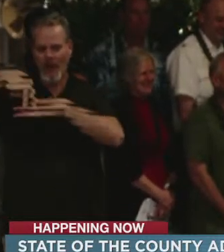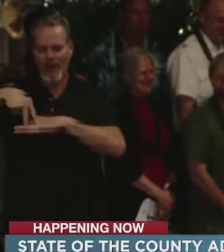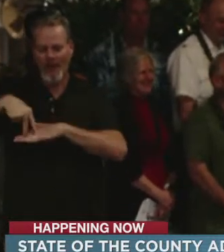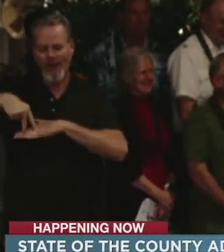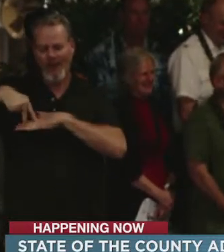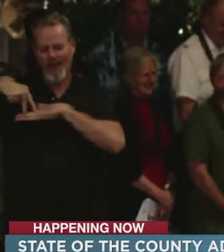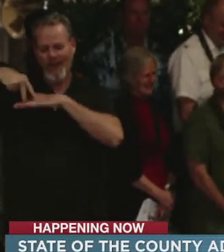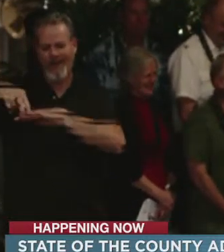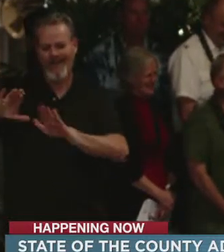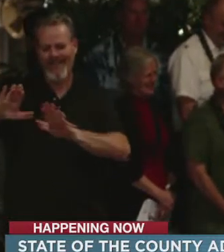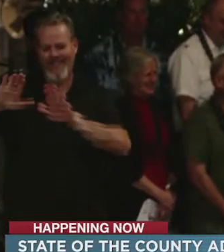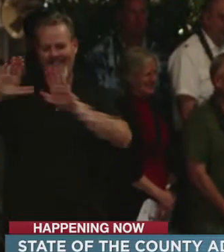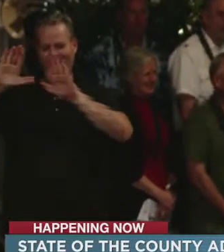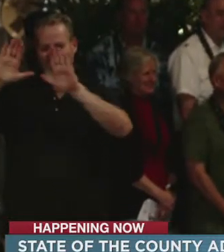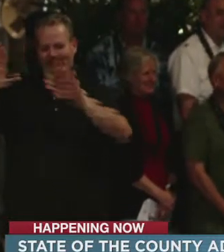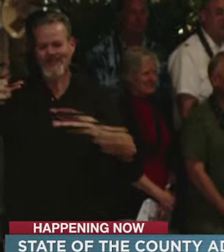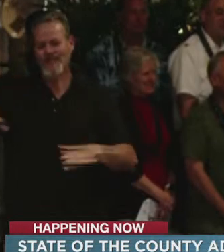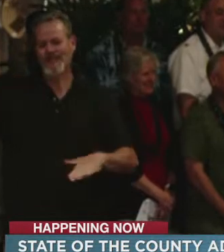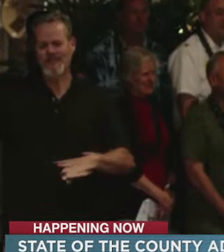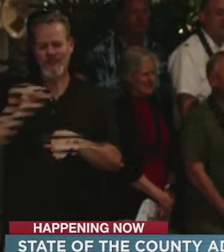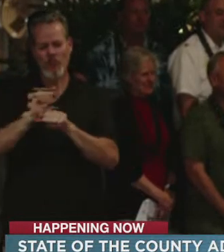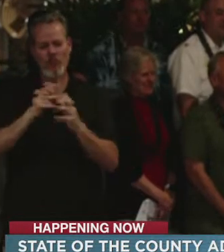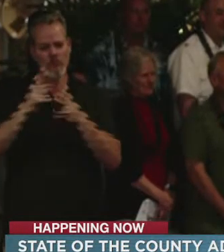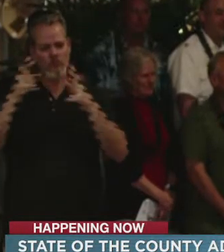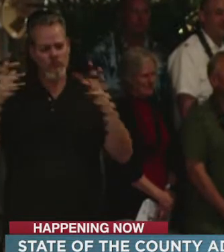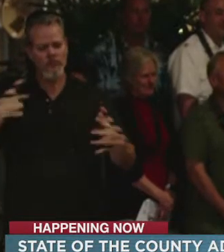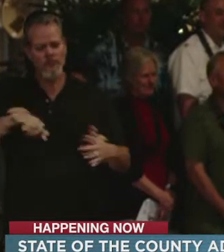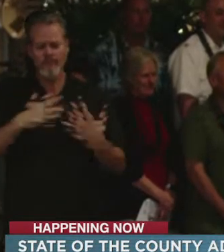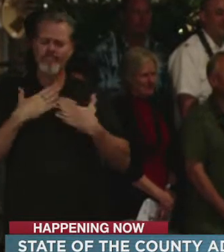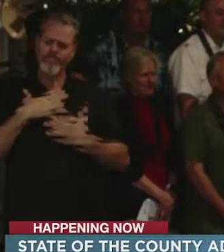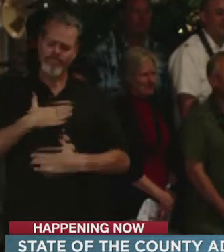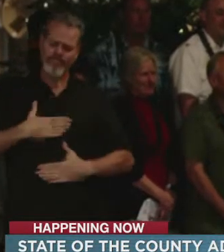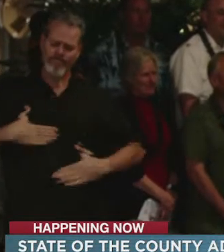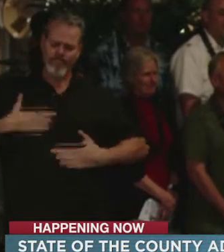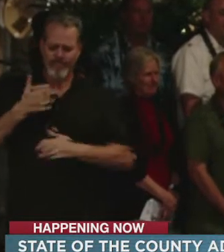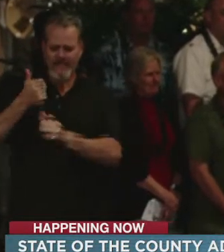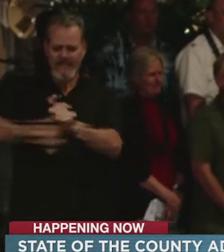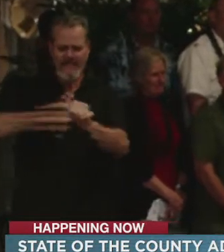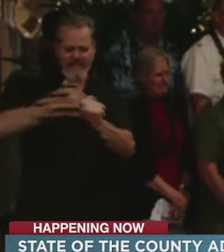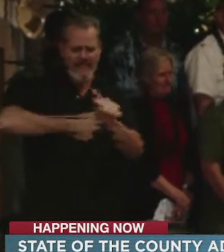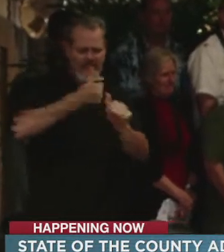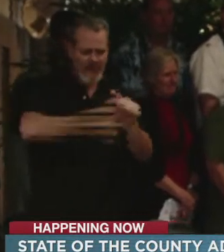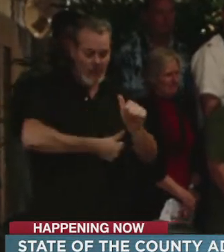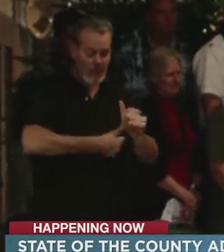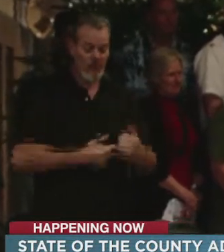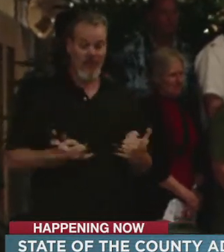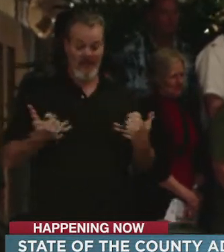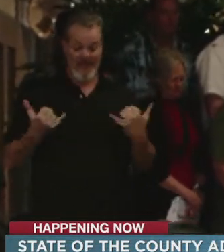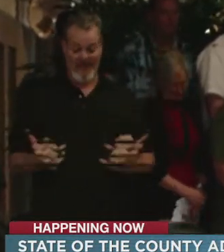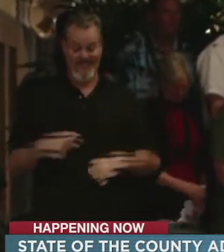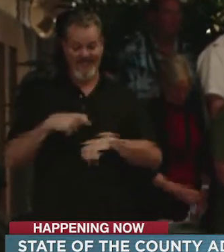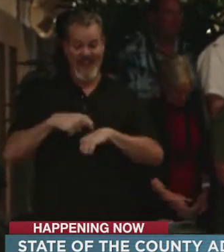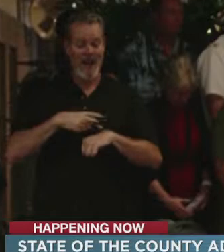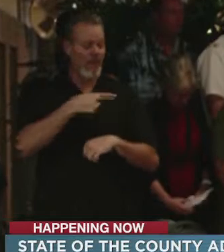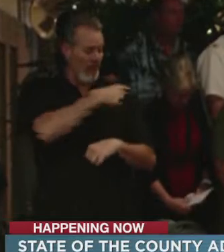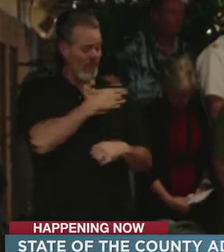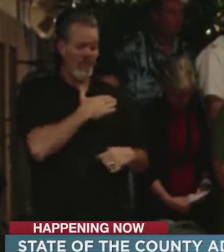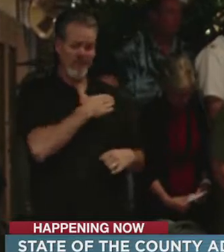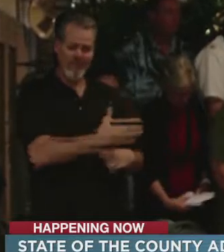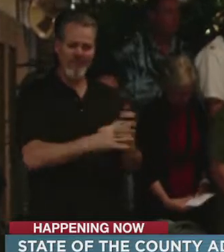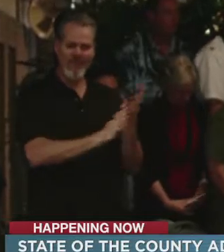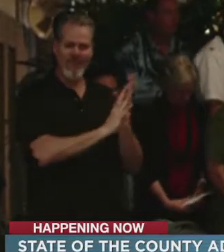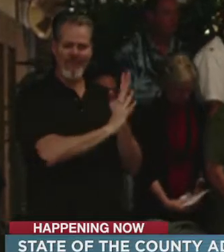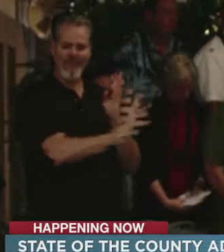and really recapping a lot of the work that you folks do. We really appreciate each and every one of you. At this time, you're more than welcome to proceed